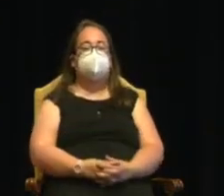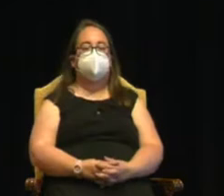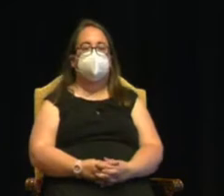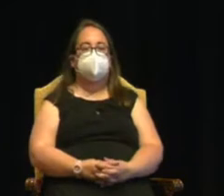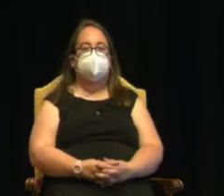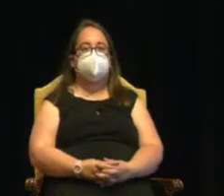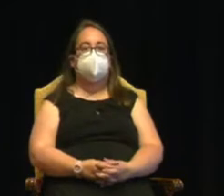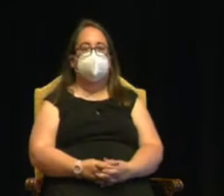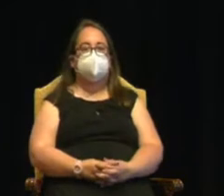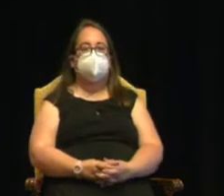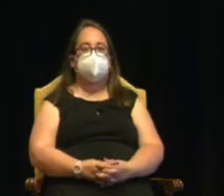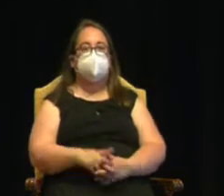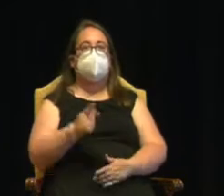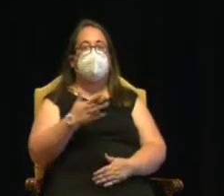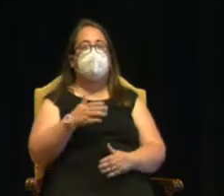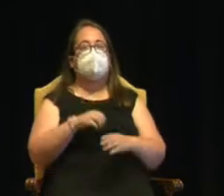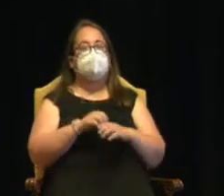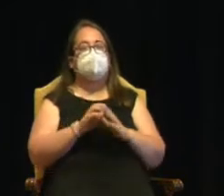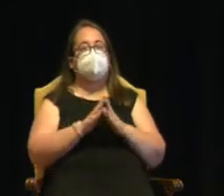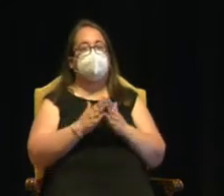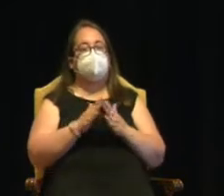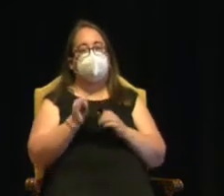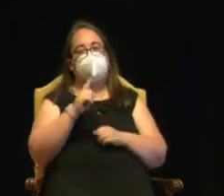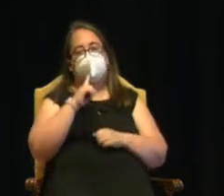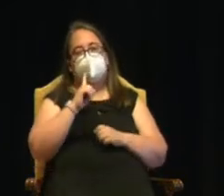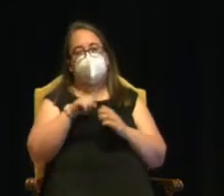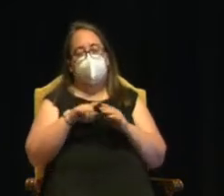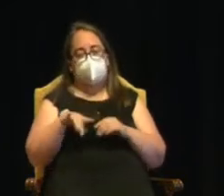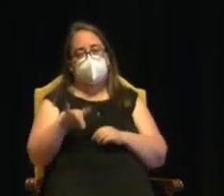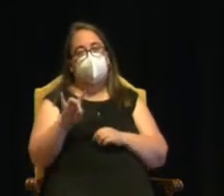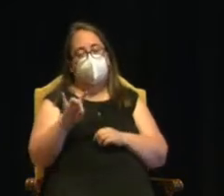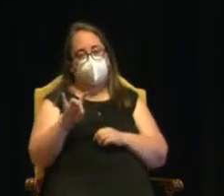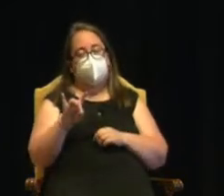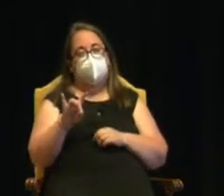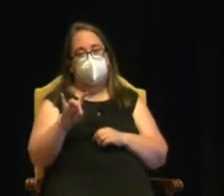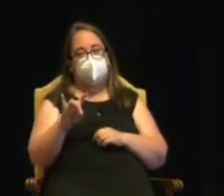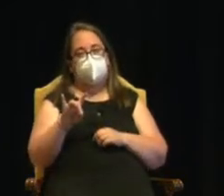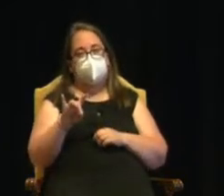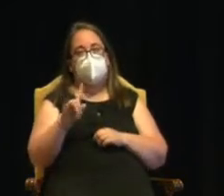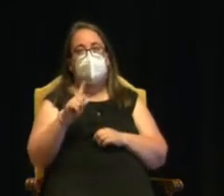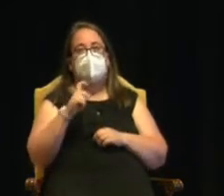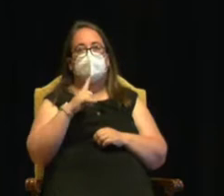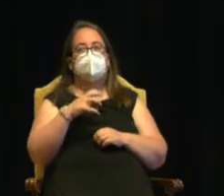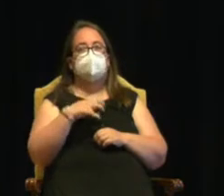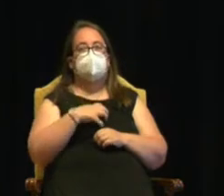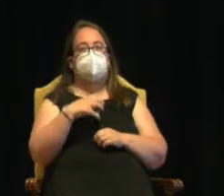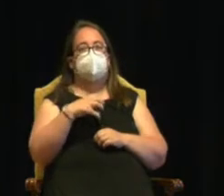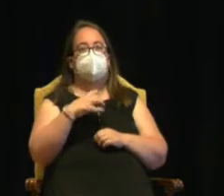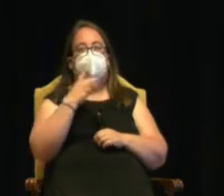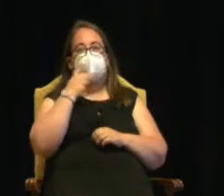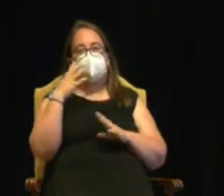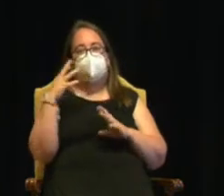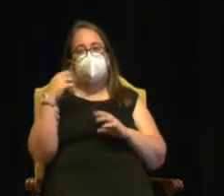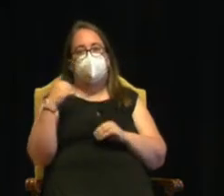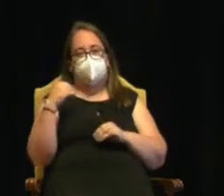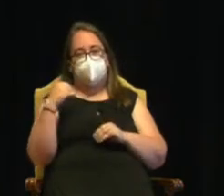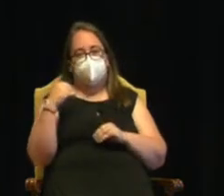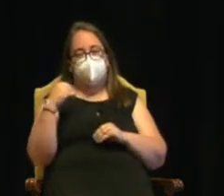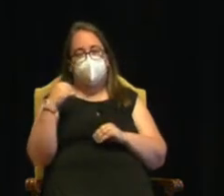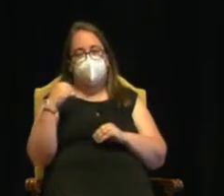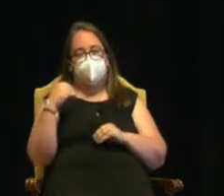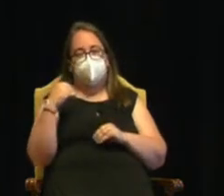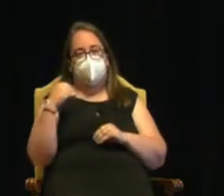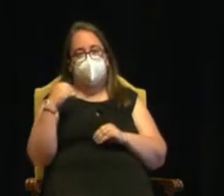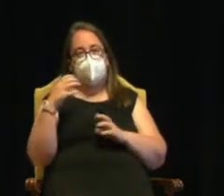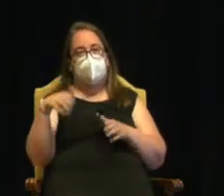one thing in the book that is true is about the discovery, that there's a complaint that the lights are off at